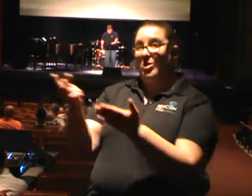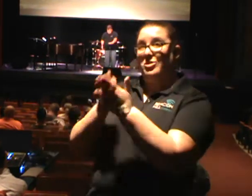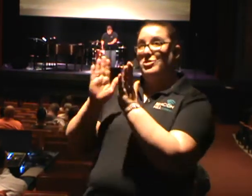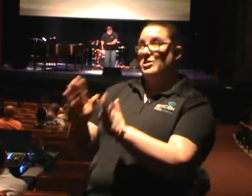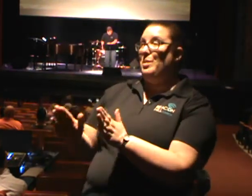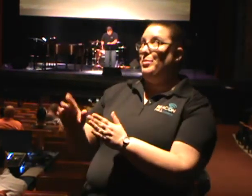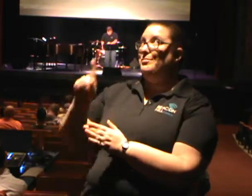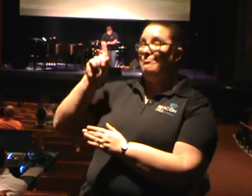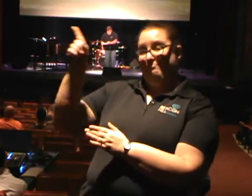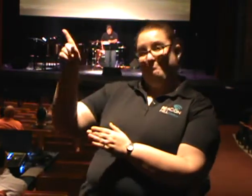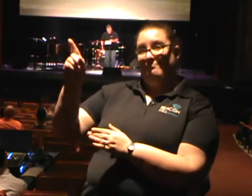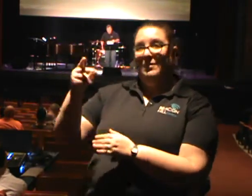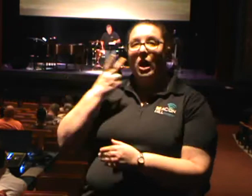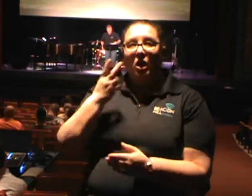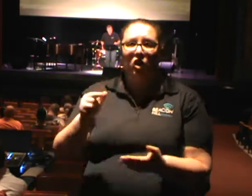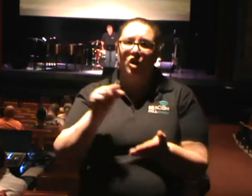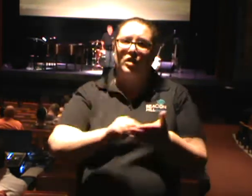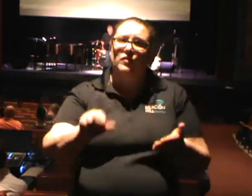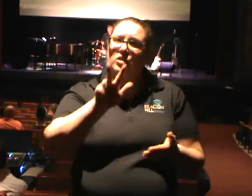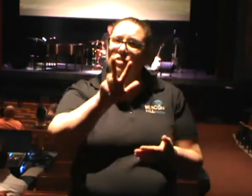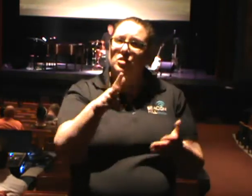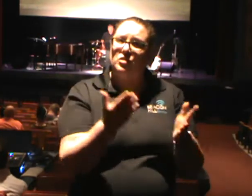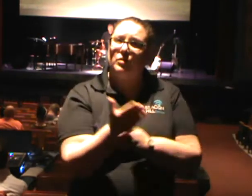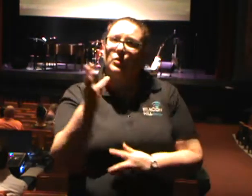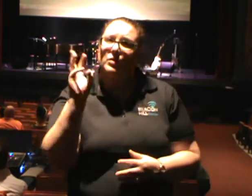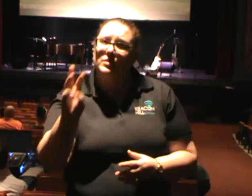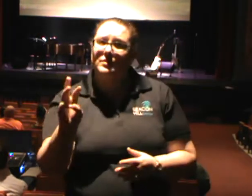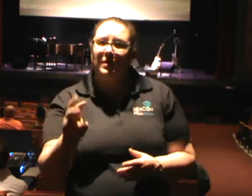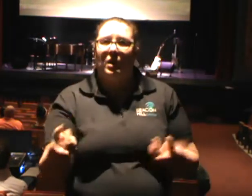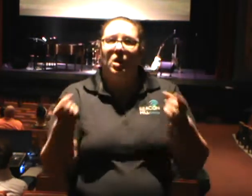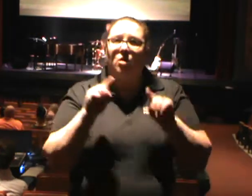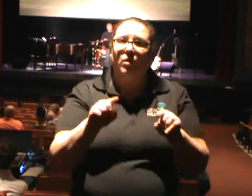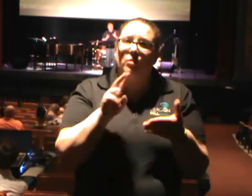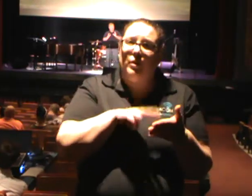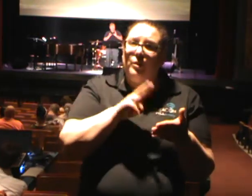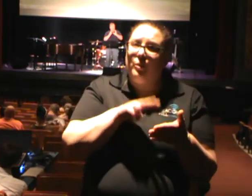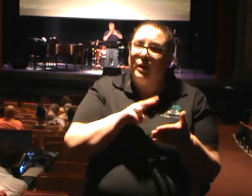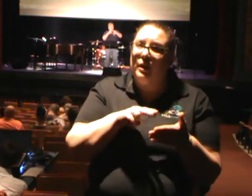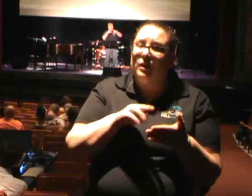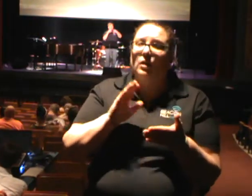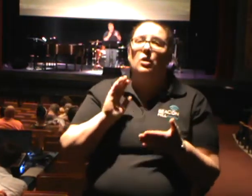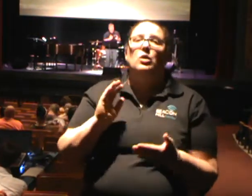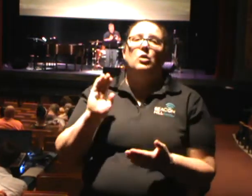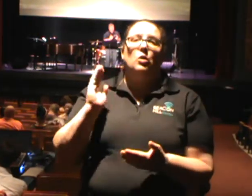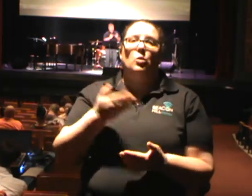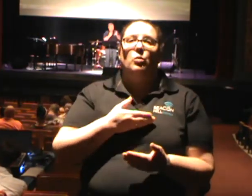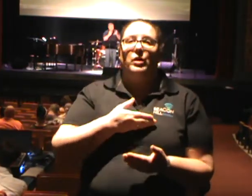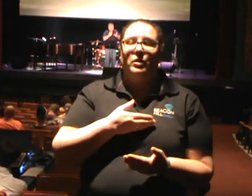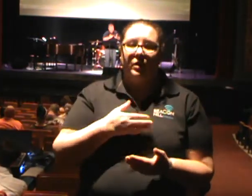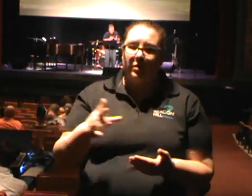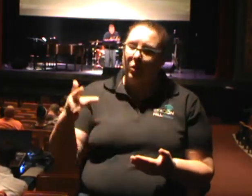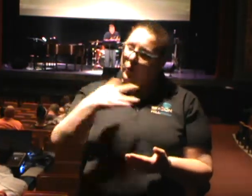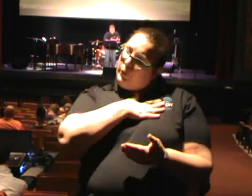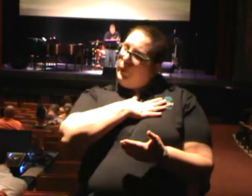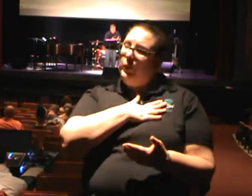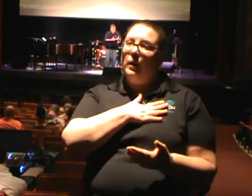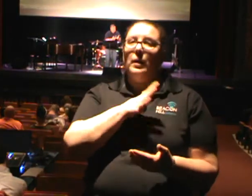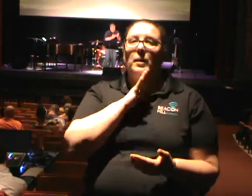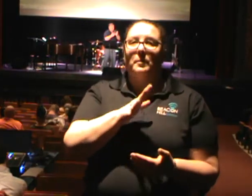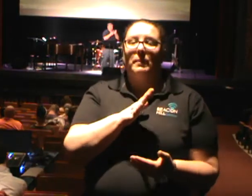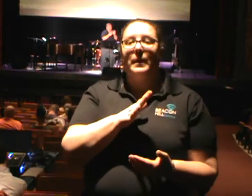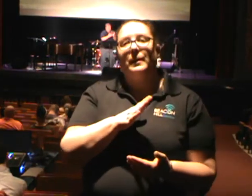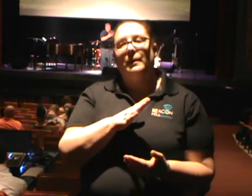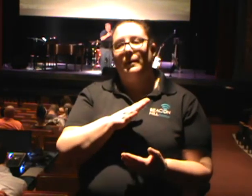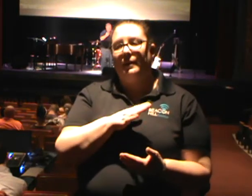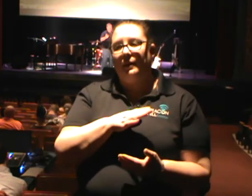in verses 3 through 6. When we read the passage of verses 3 through 6, we are just struck by the intimacy